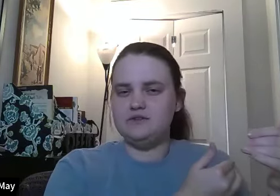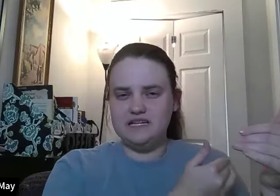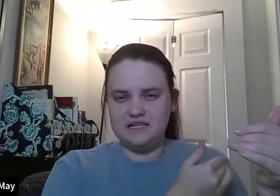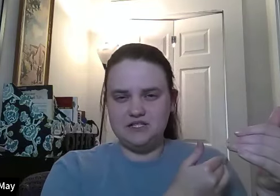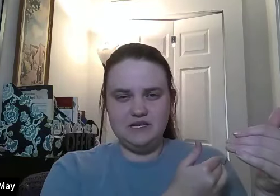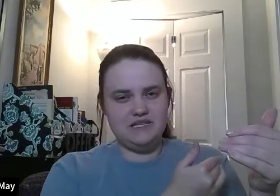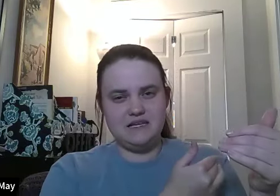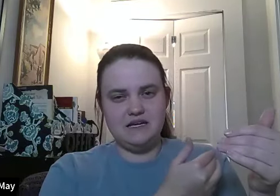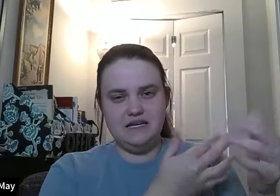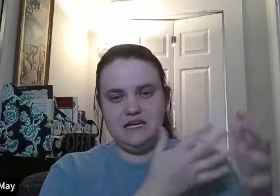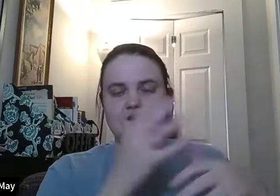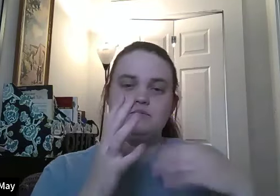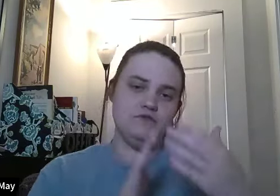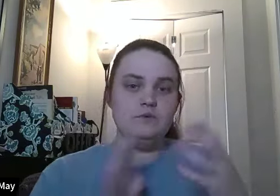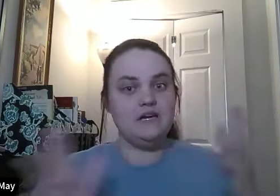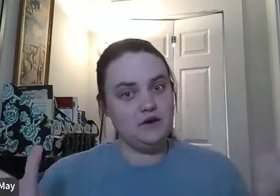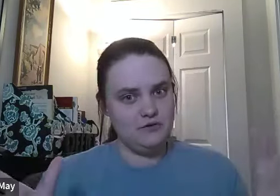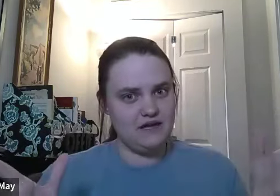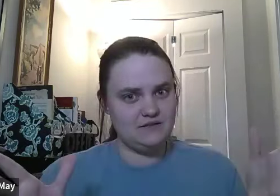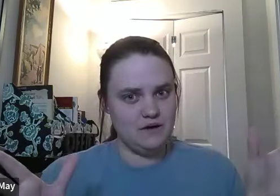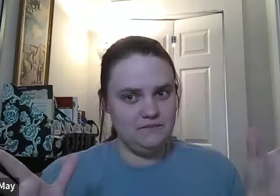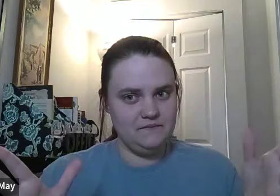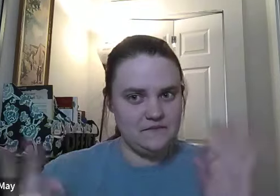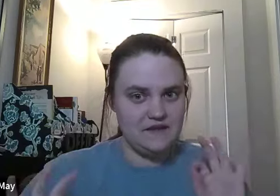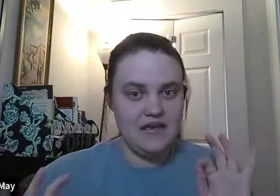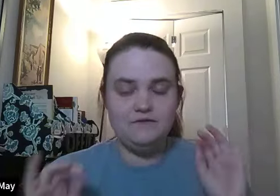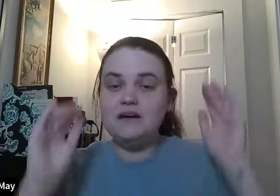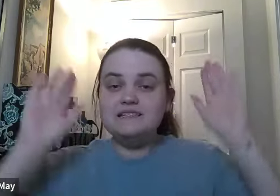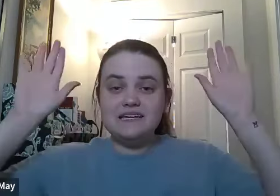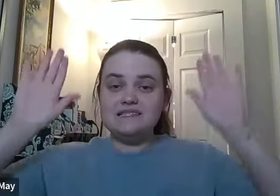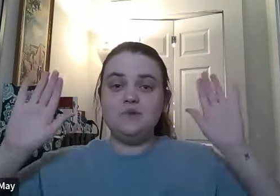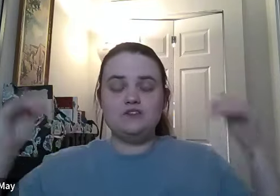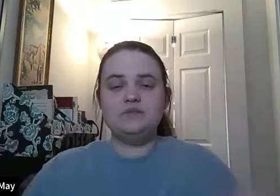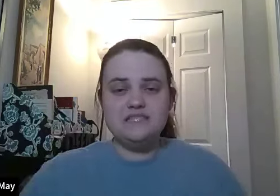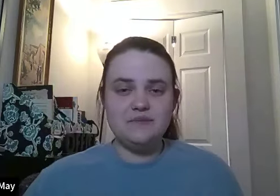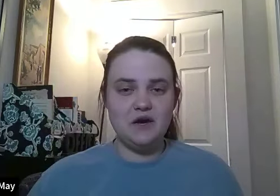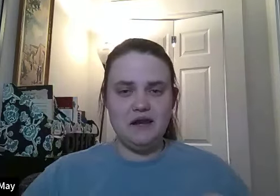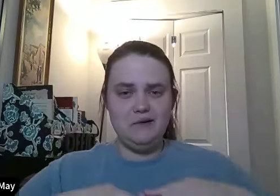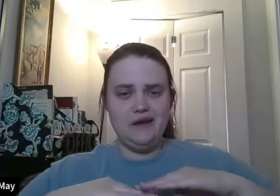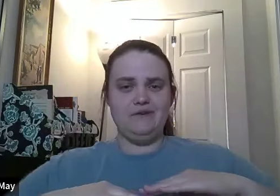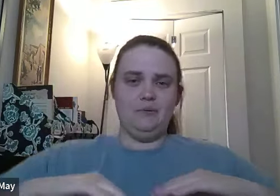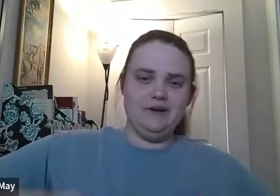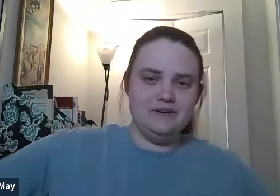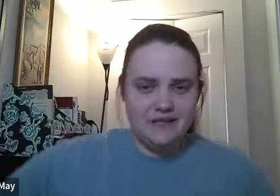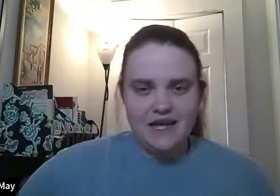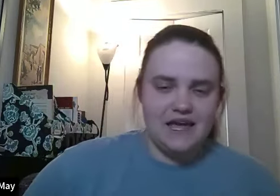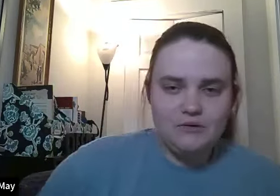any signs you need me to sign again, kind of review, we can go through that as well. If you guys can't see me, also please let me know. I know I'm kind of at a weird angle. I